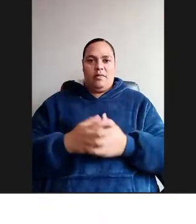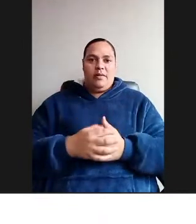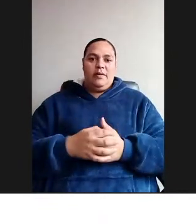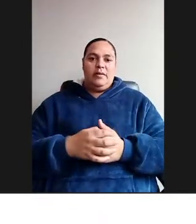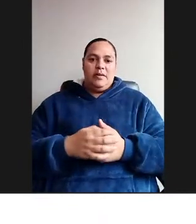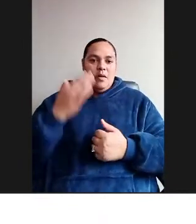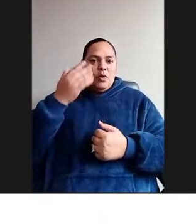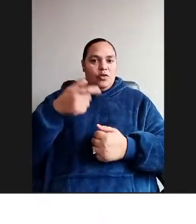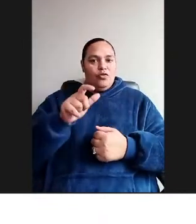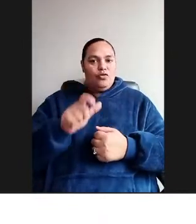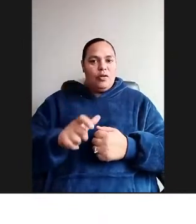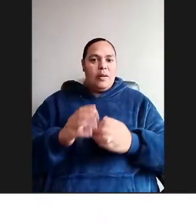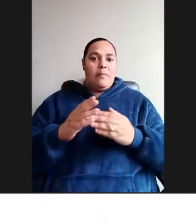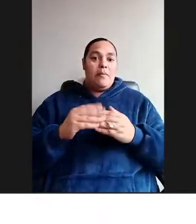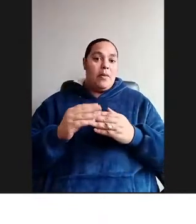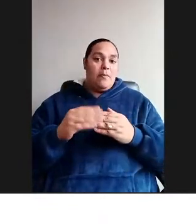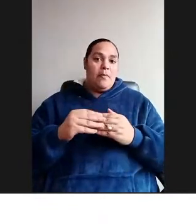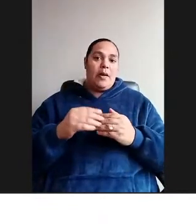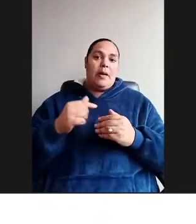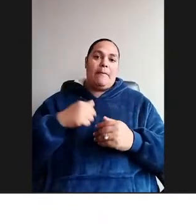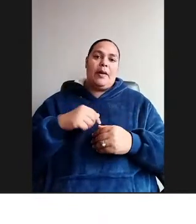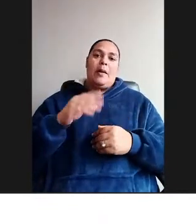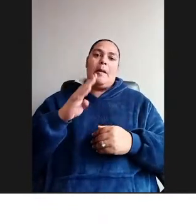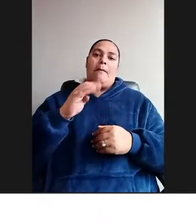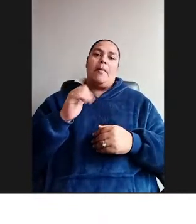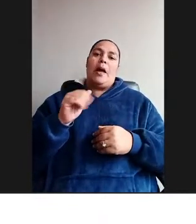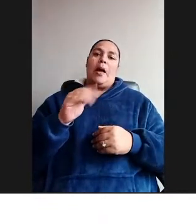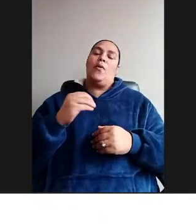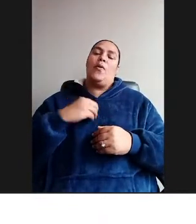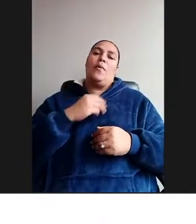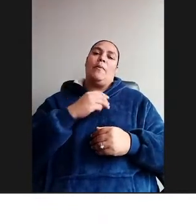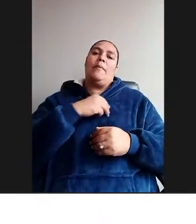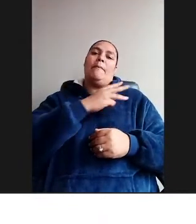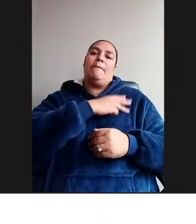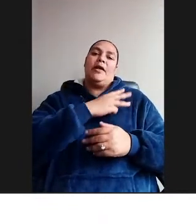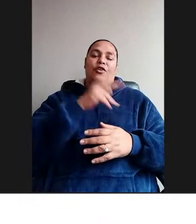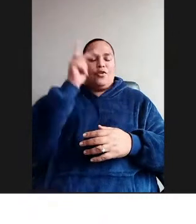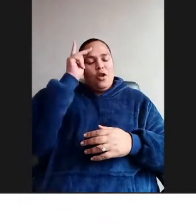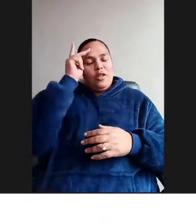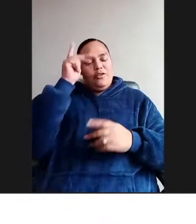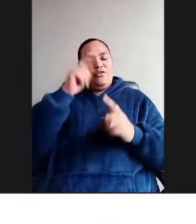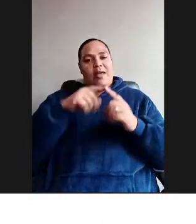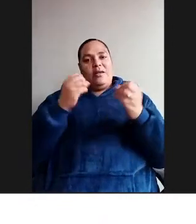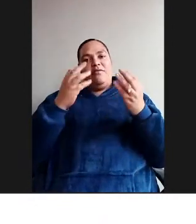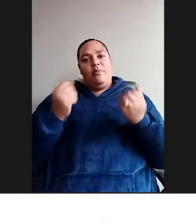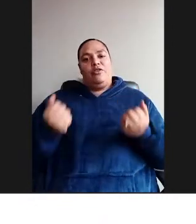and members. Ridwan Babu, Manager, Knowledge Management and Information Services.